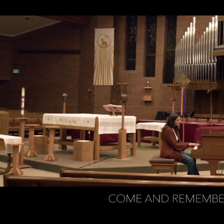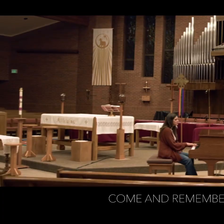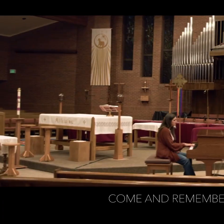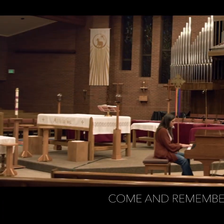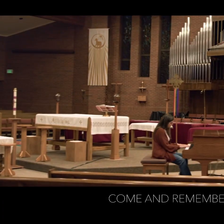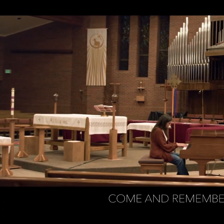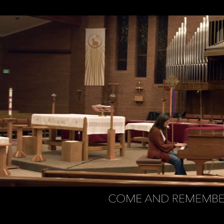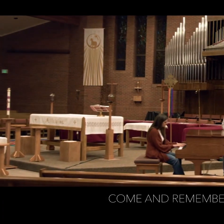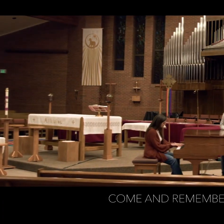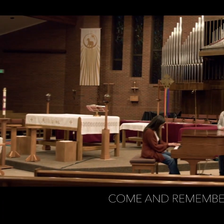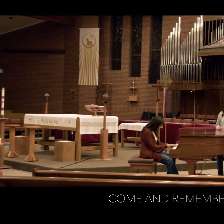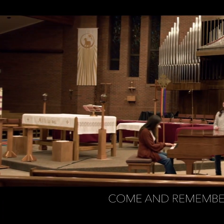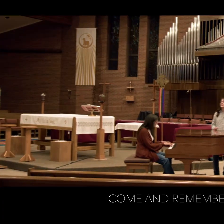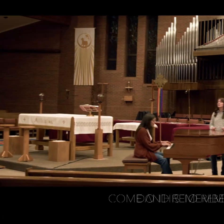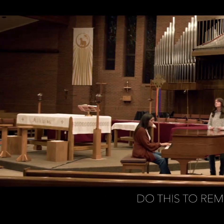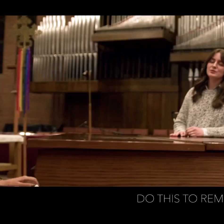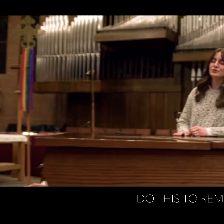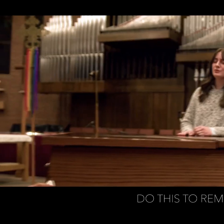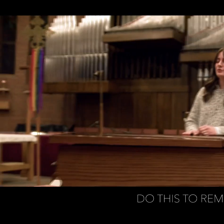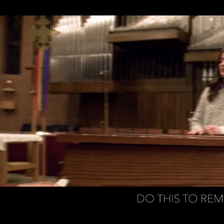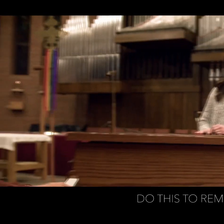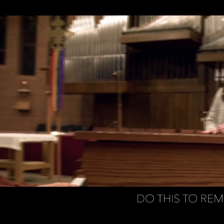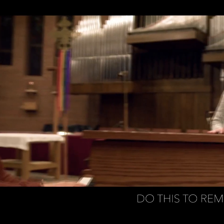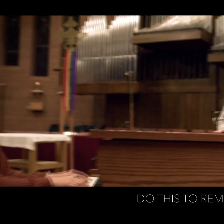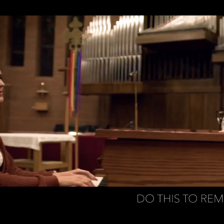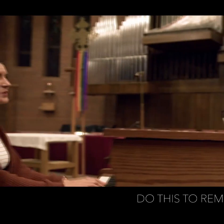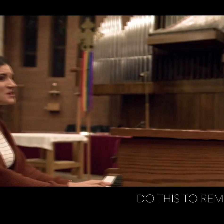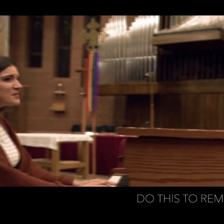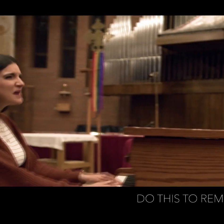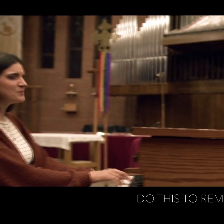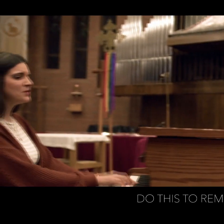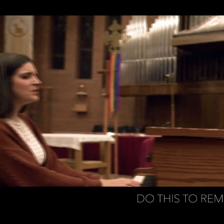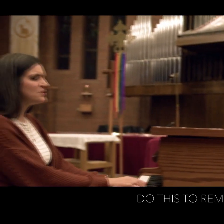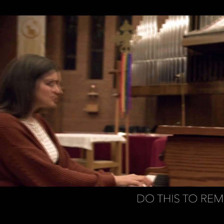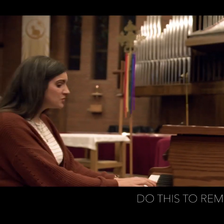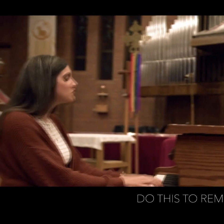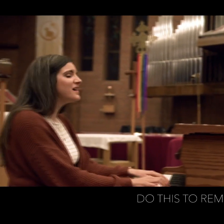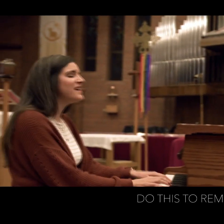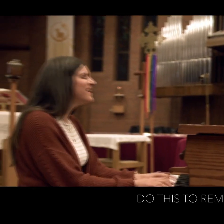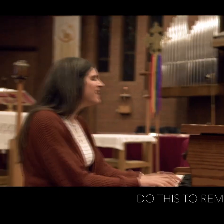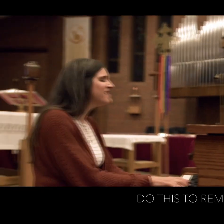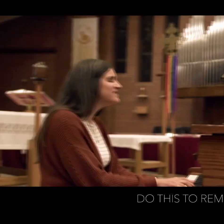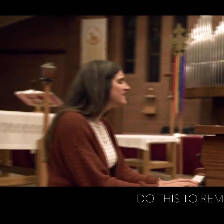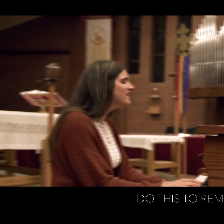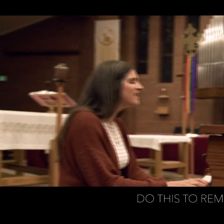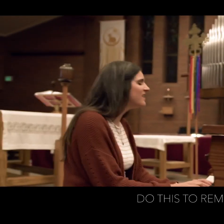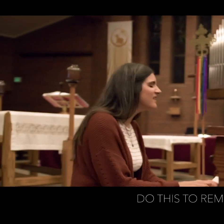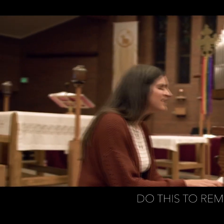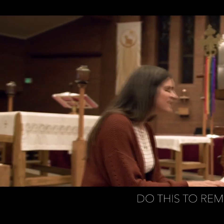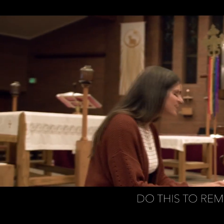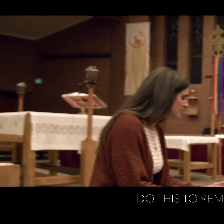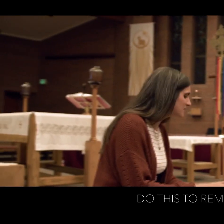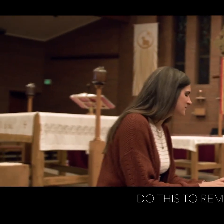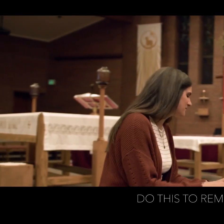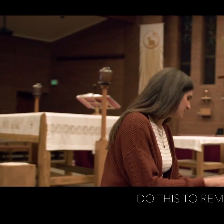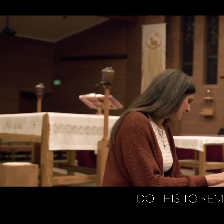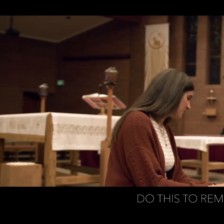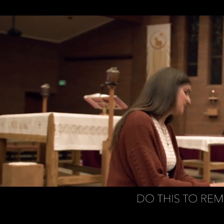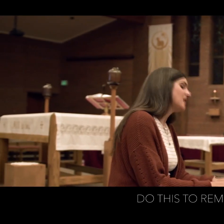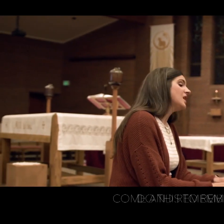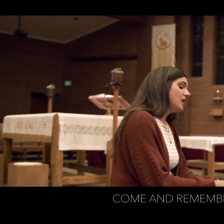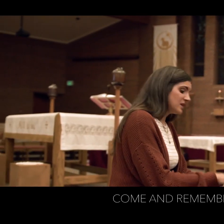are here. Do this to remember who I am.